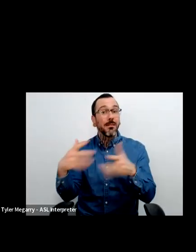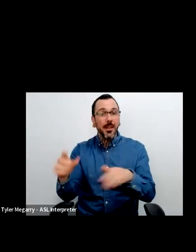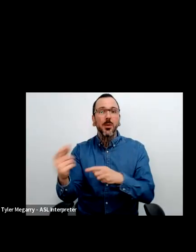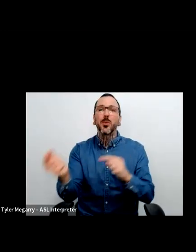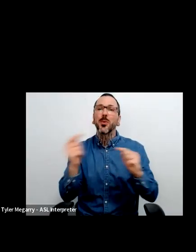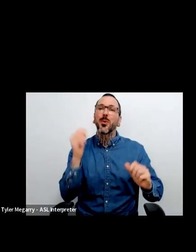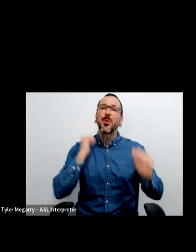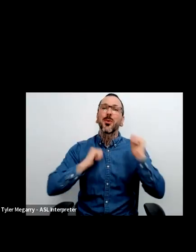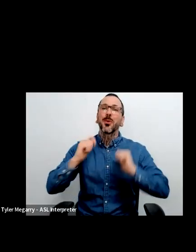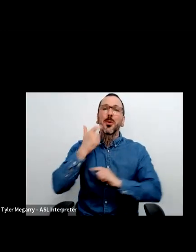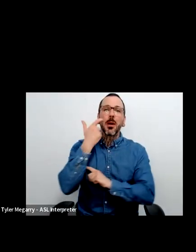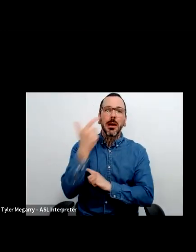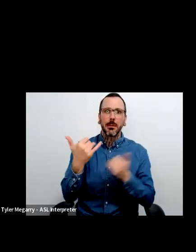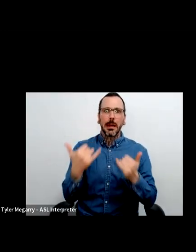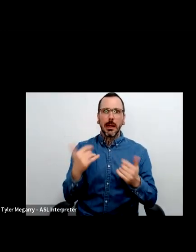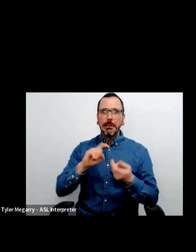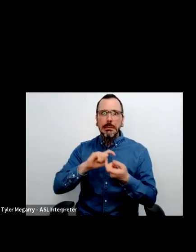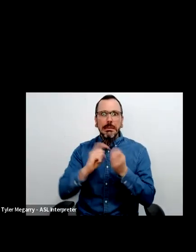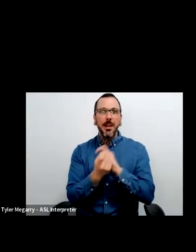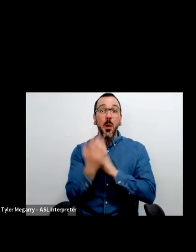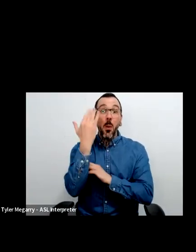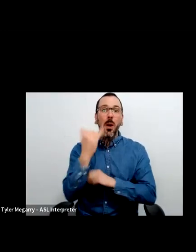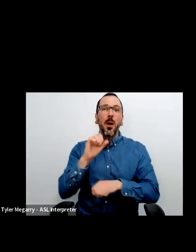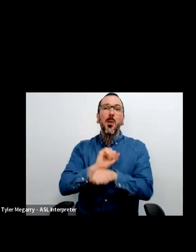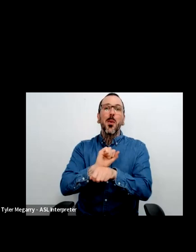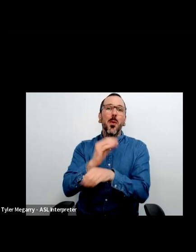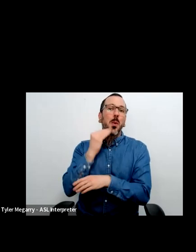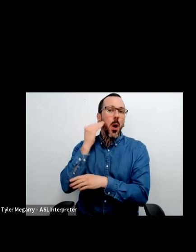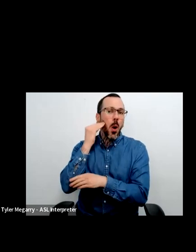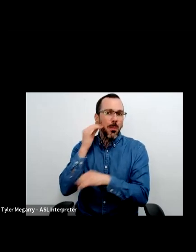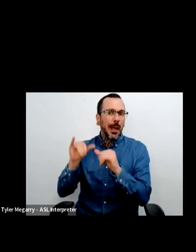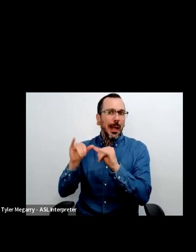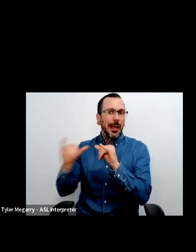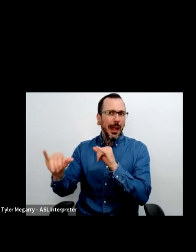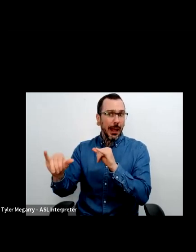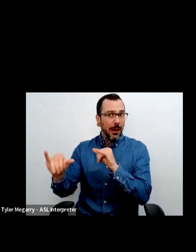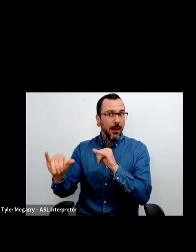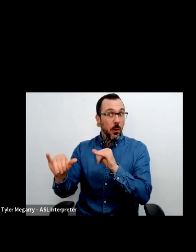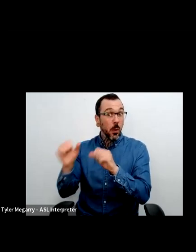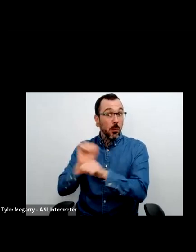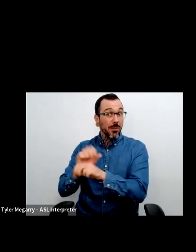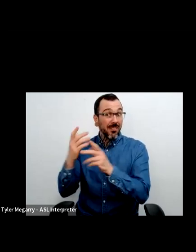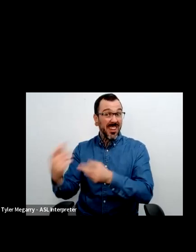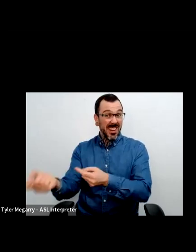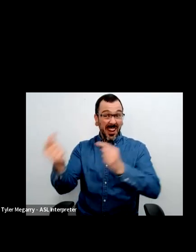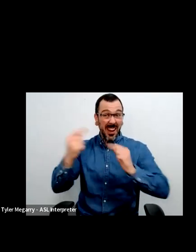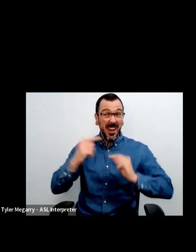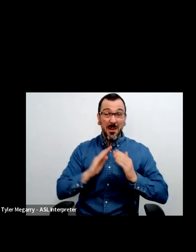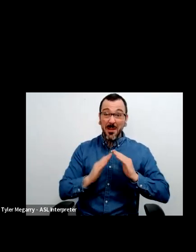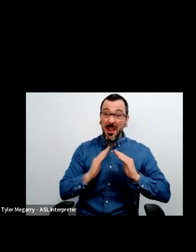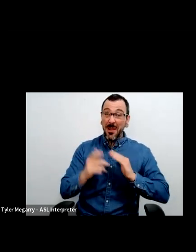throughout. So far it's taken the populist titles to get people in.